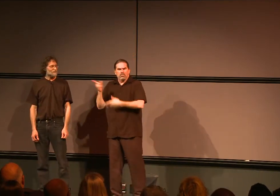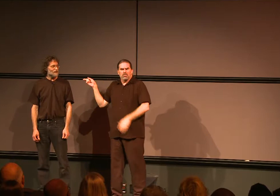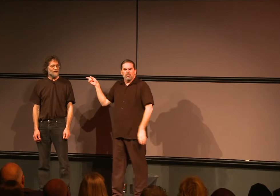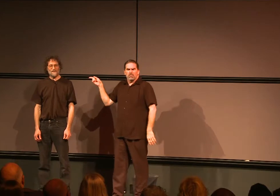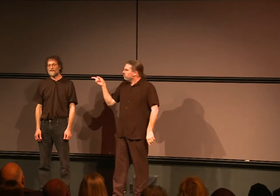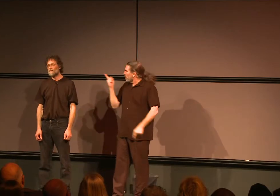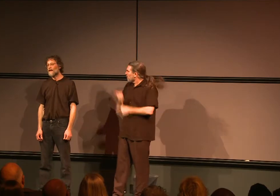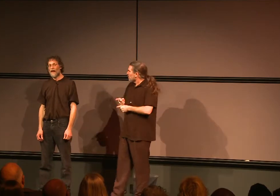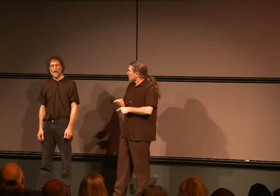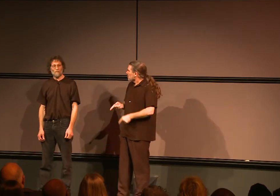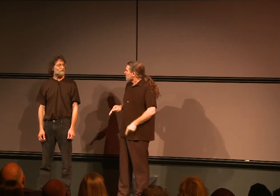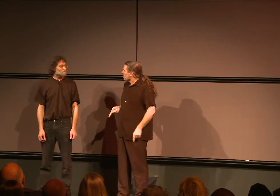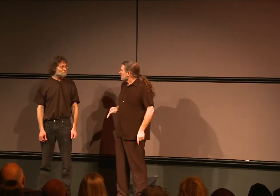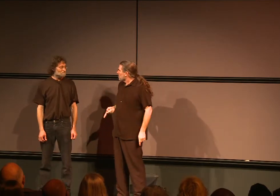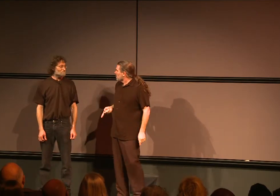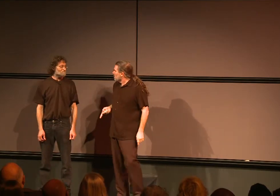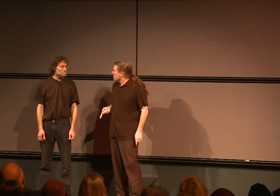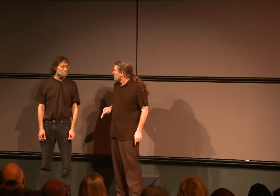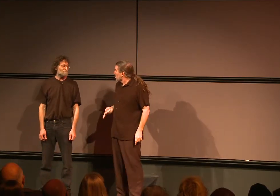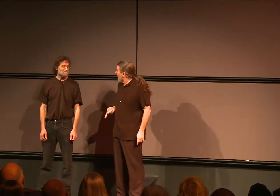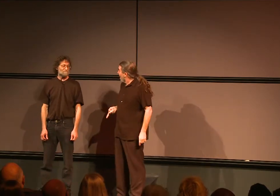And it seemed to help.